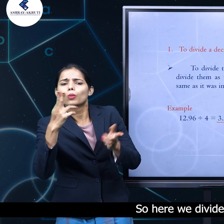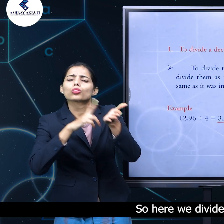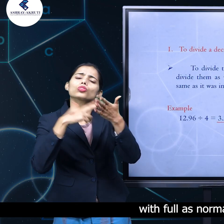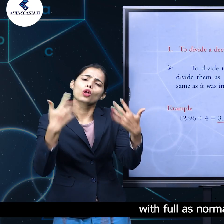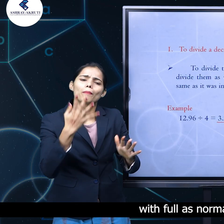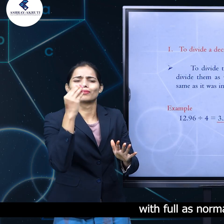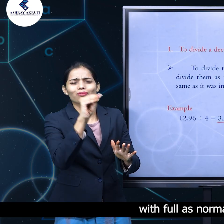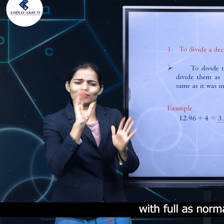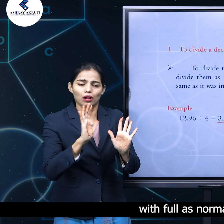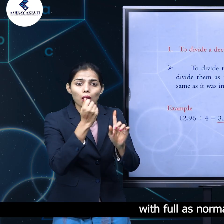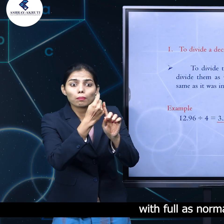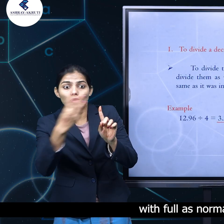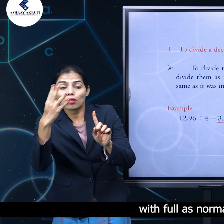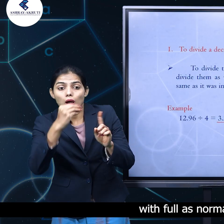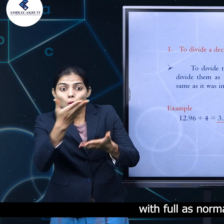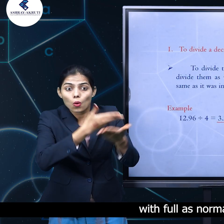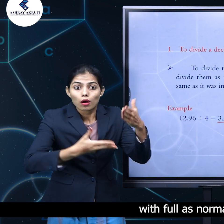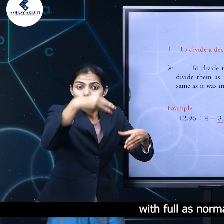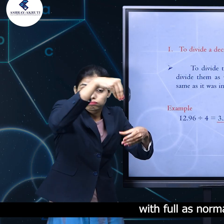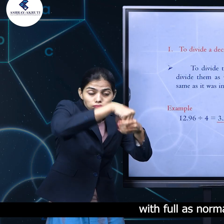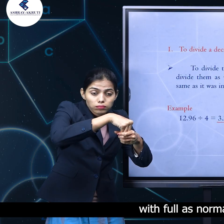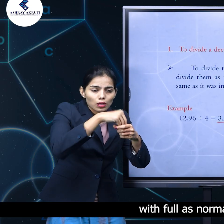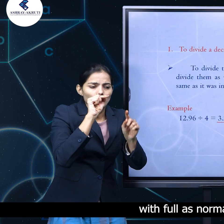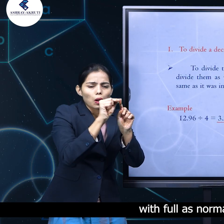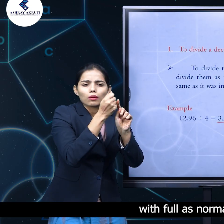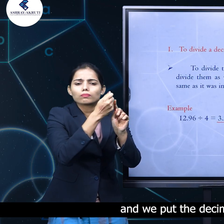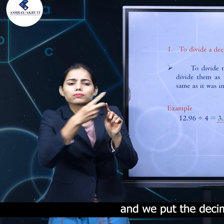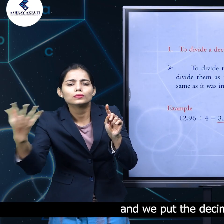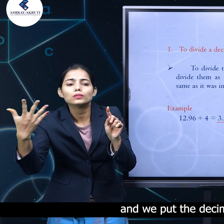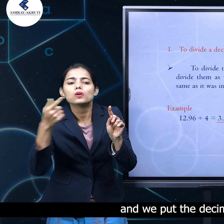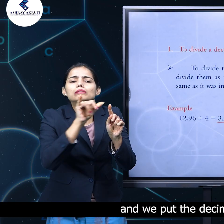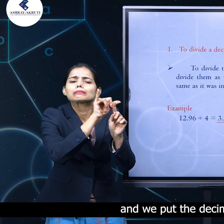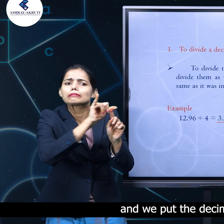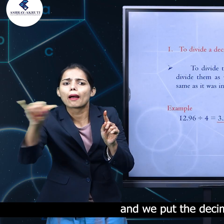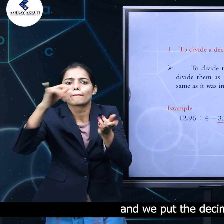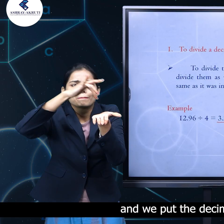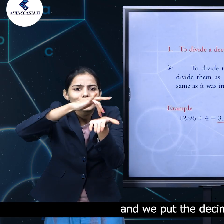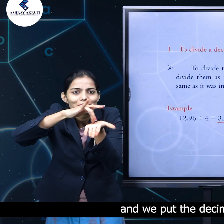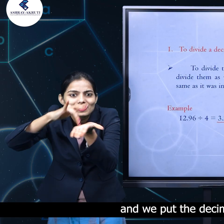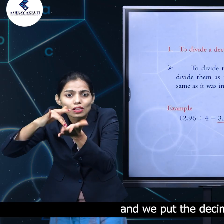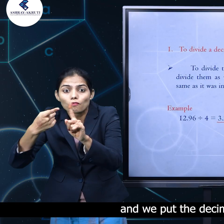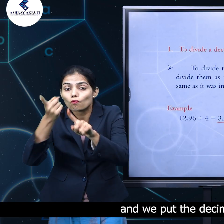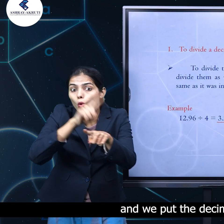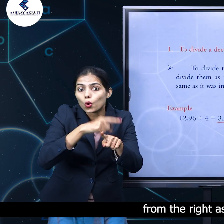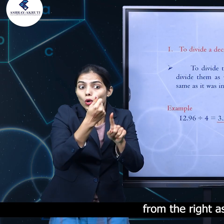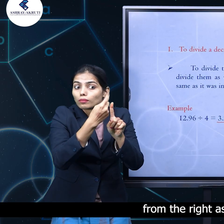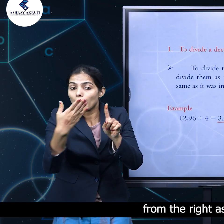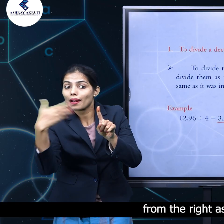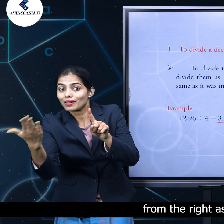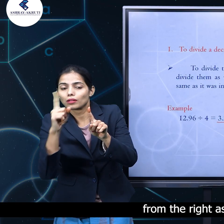1296 with 4 as normal whole numbers, and we put the decimal at the same place from the right as